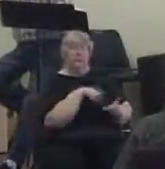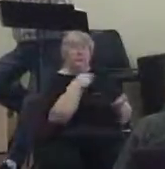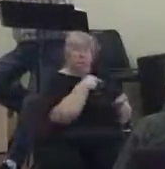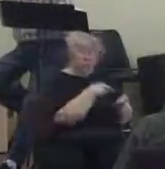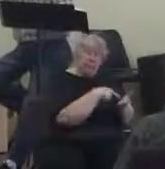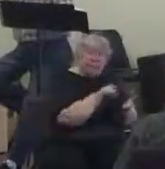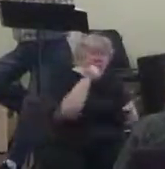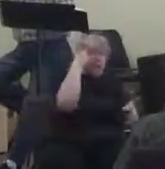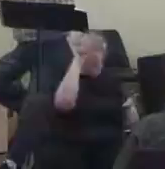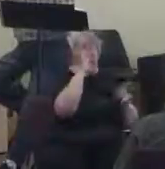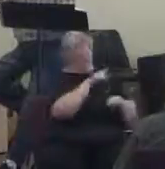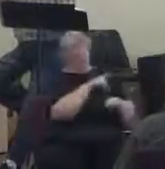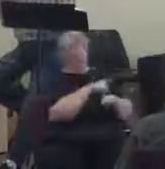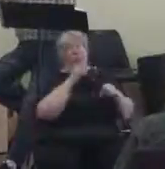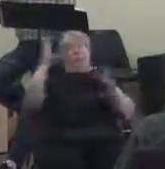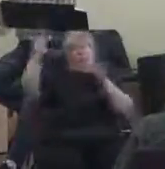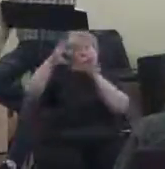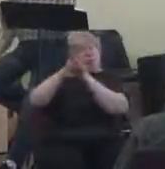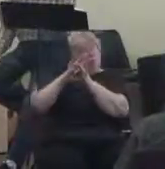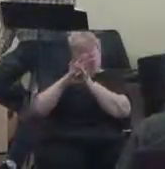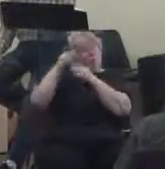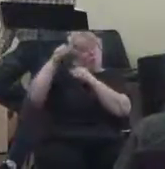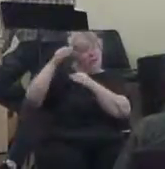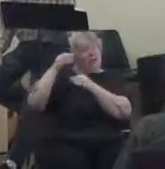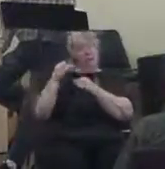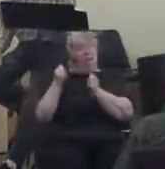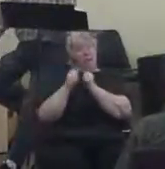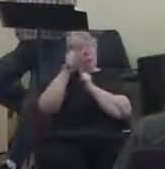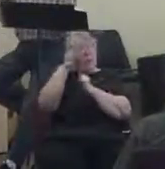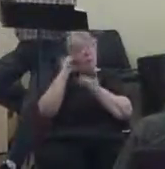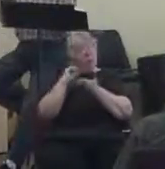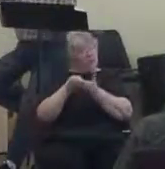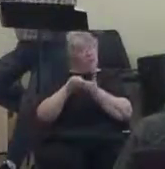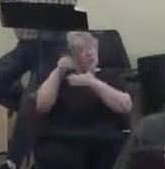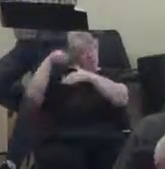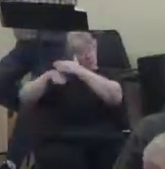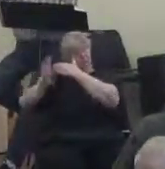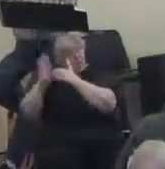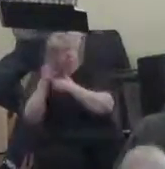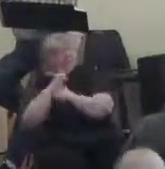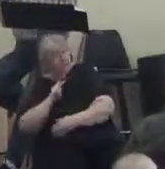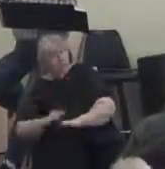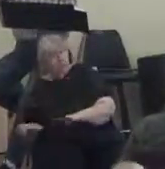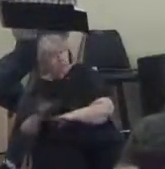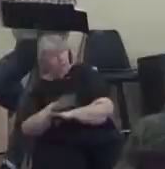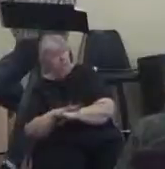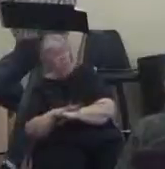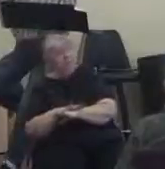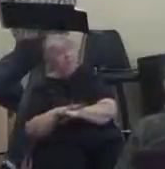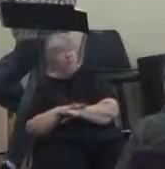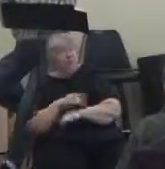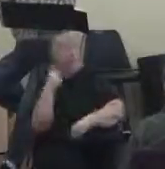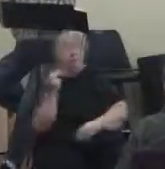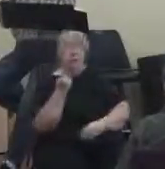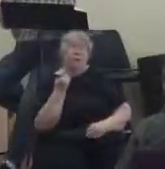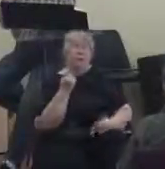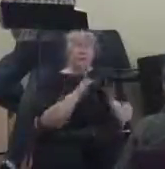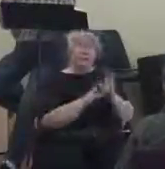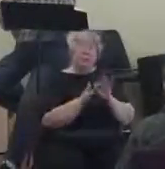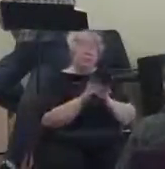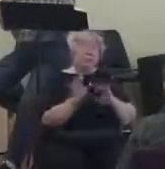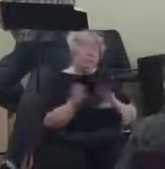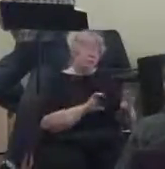restoration, reinstallation into the kingdom. All Jesus could do to Peter was talk to him and say,